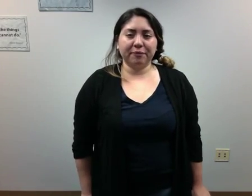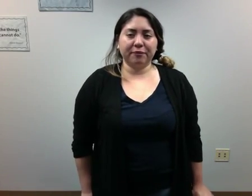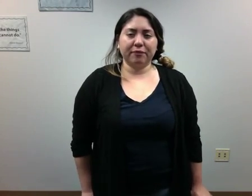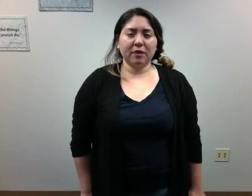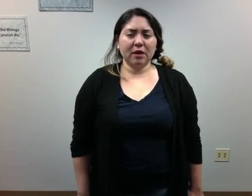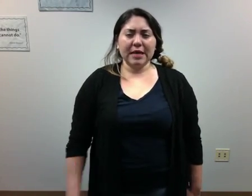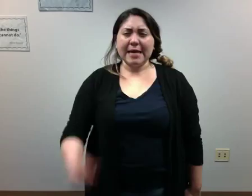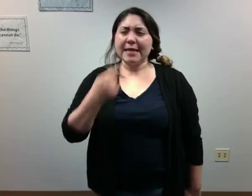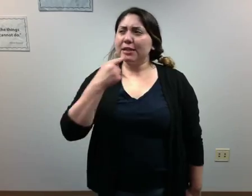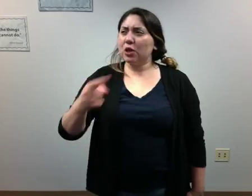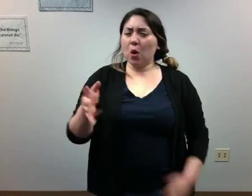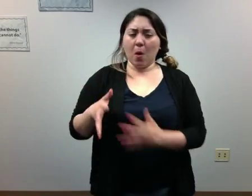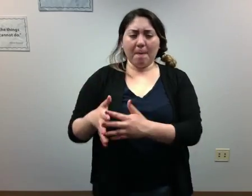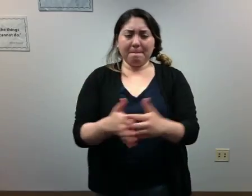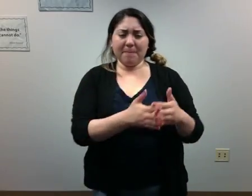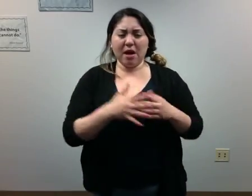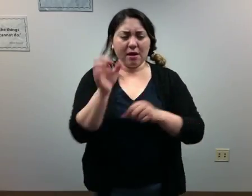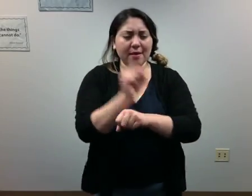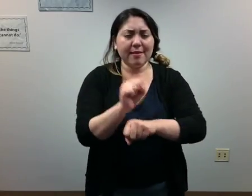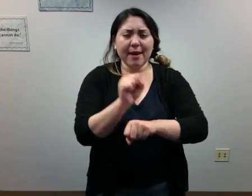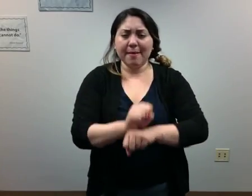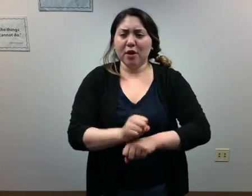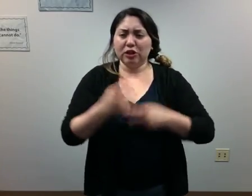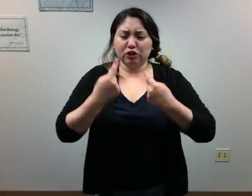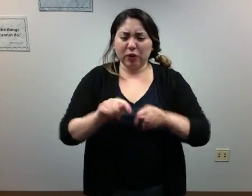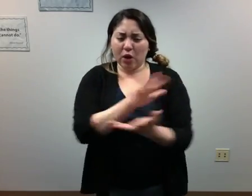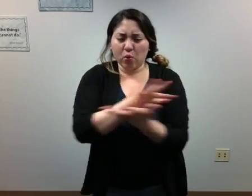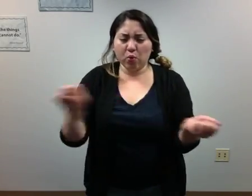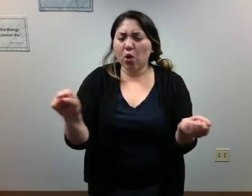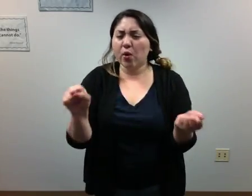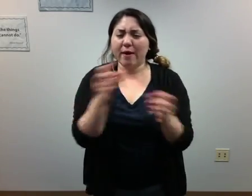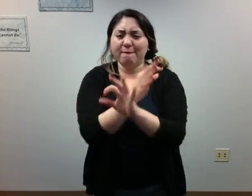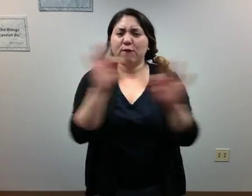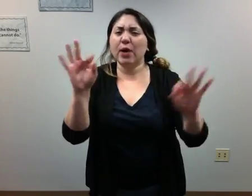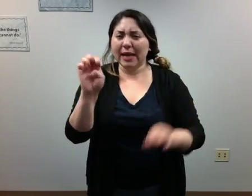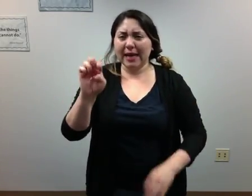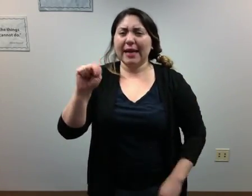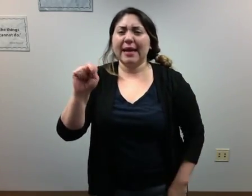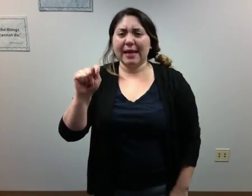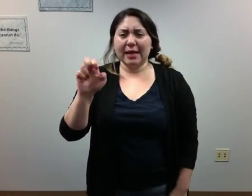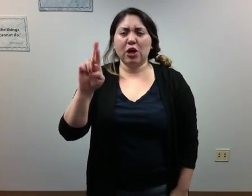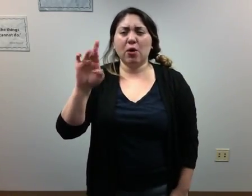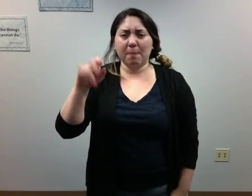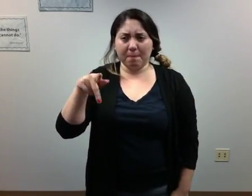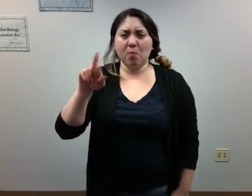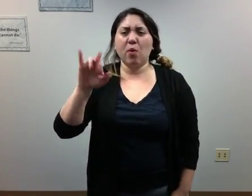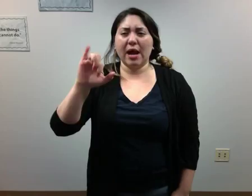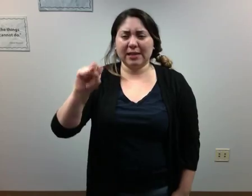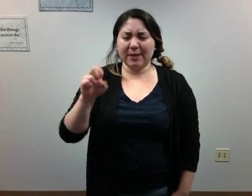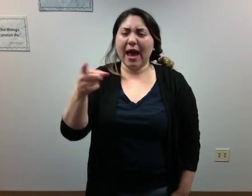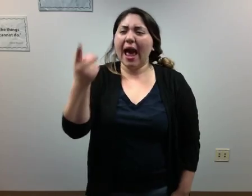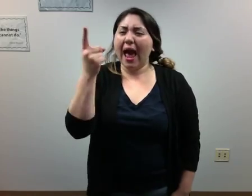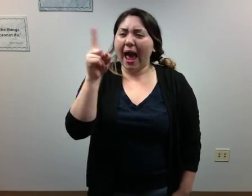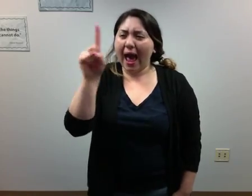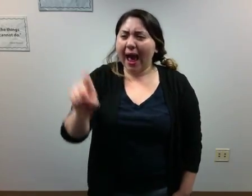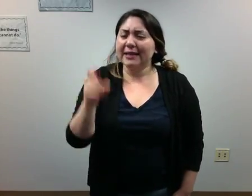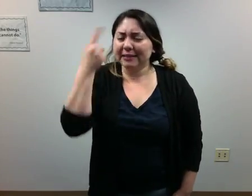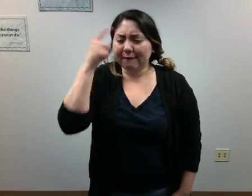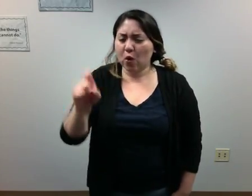They told American labor they were trying to ruin free enterprise by asking for 60 days notice of